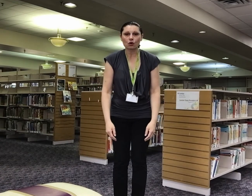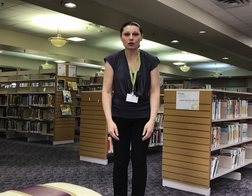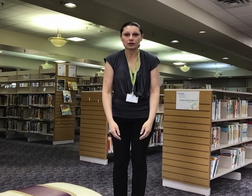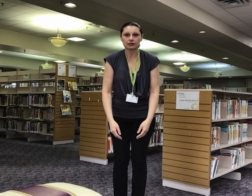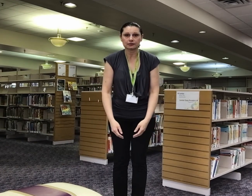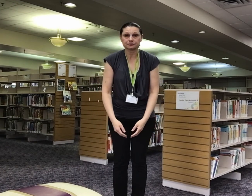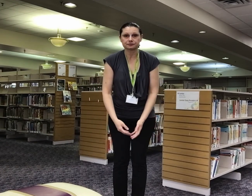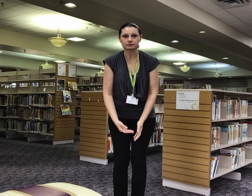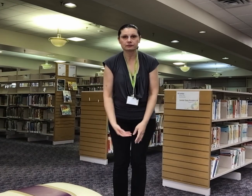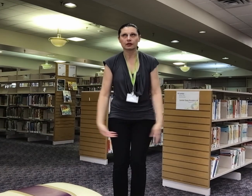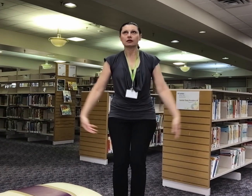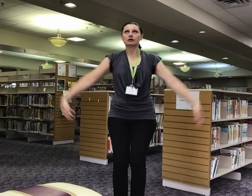corn?